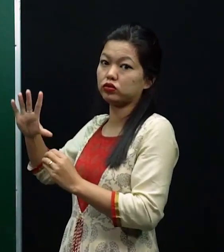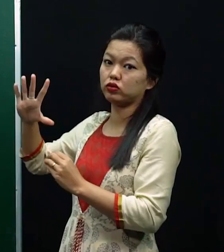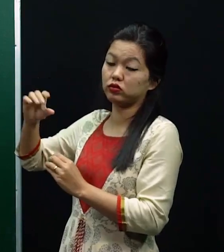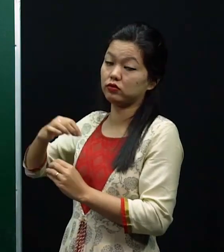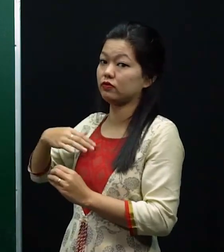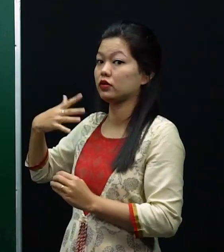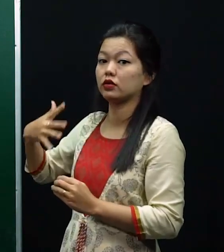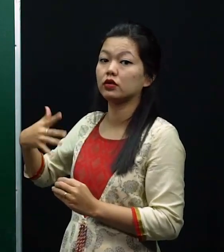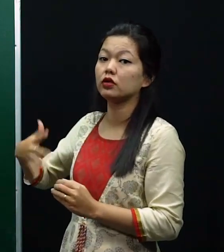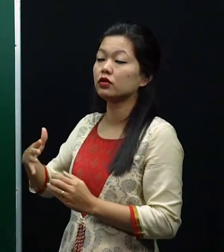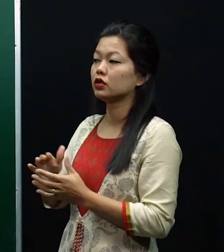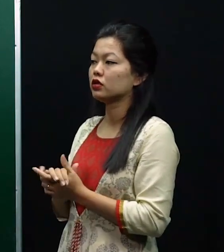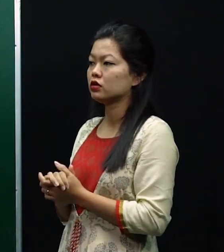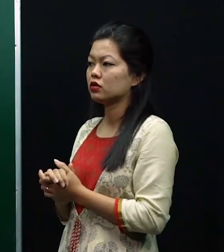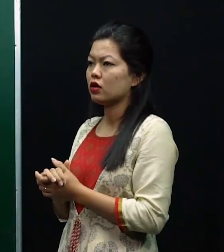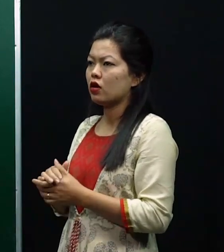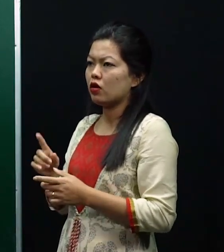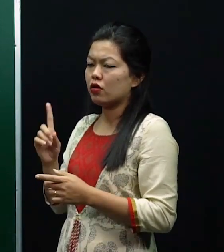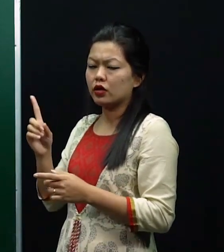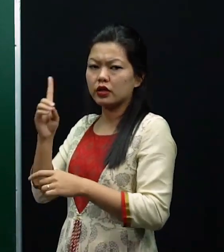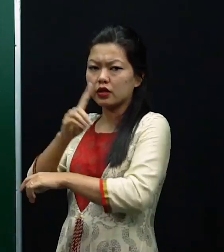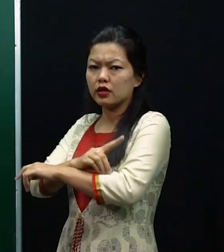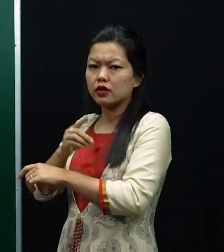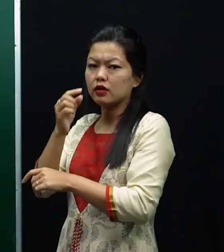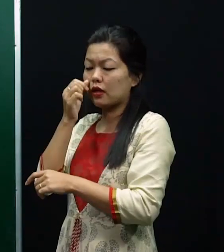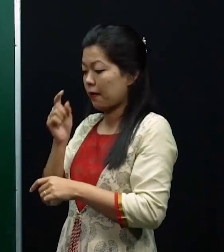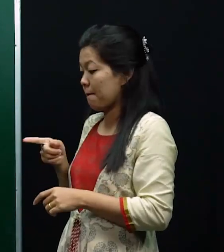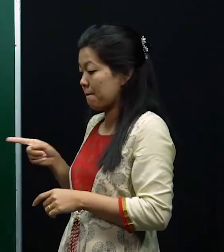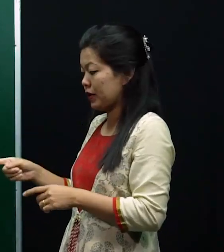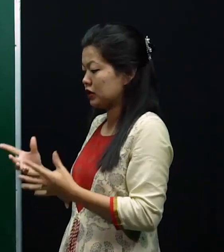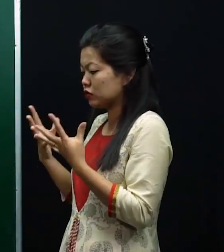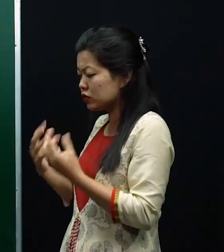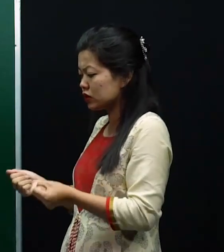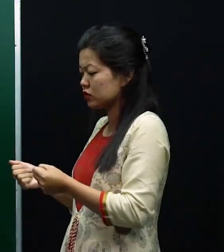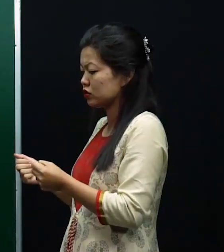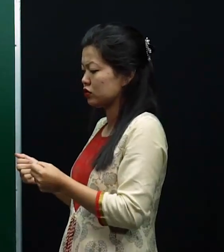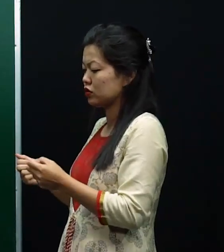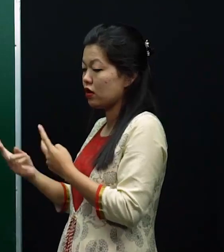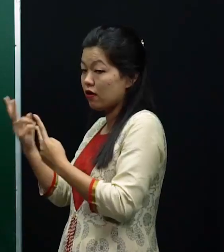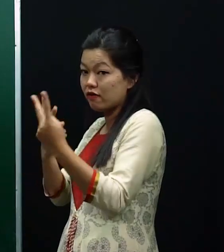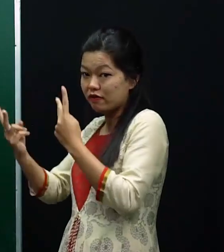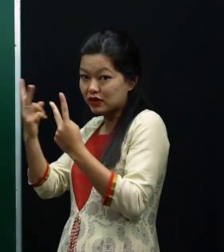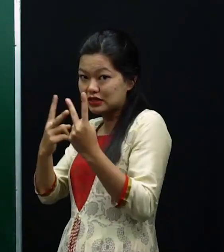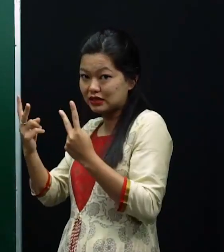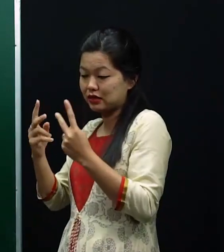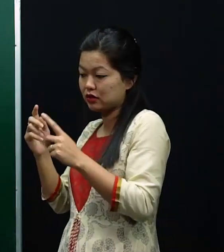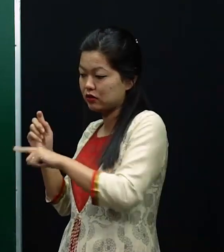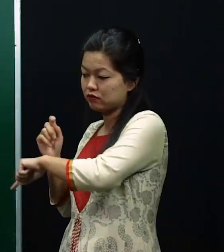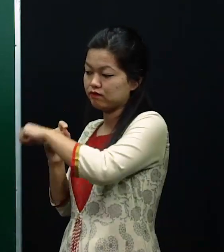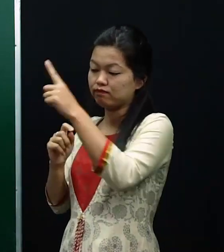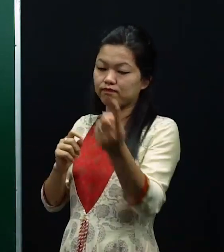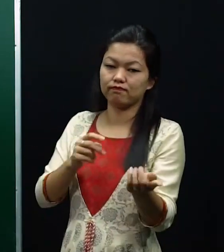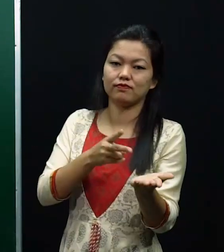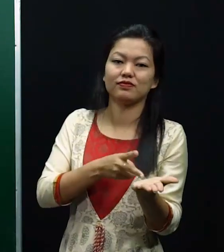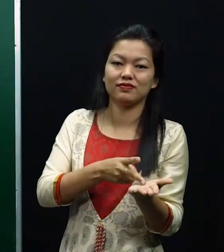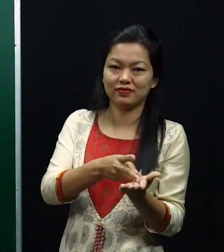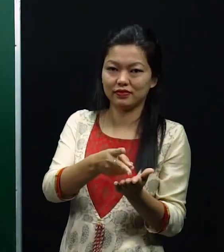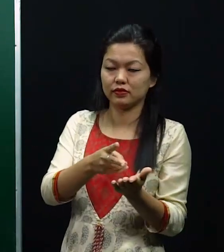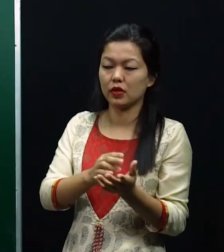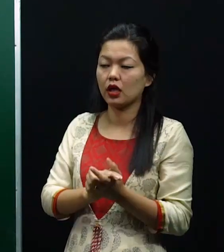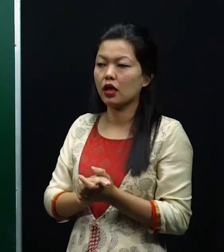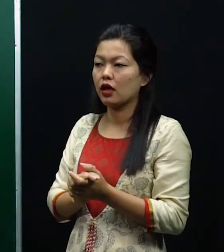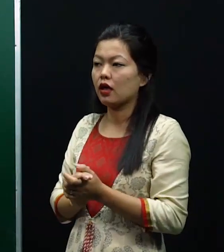man had moved away from the village where this little boy Ernest lived, and he had become so rich. He had gathered a lot